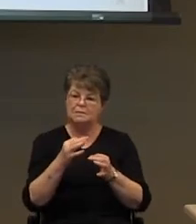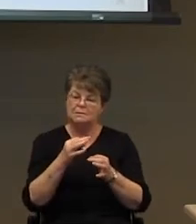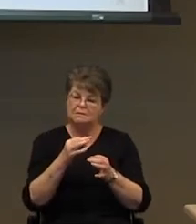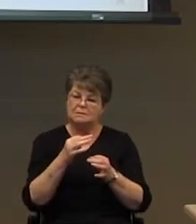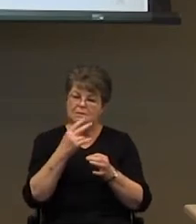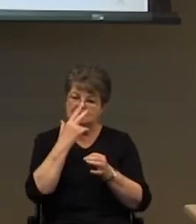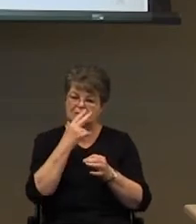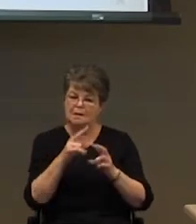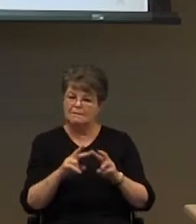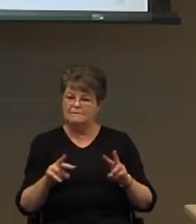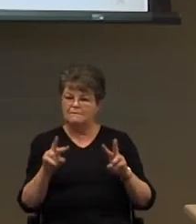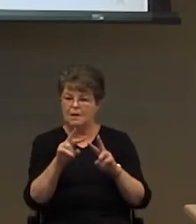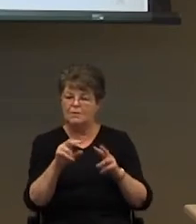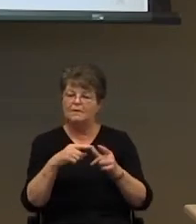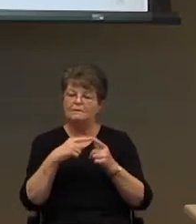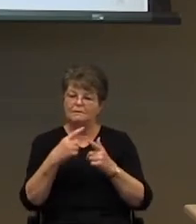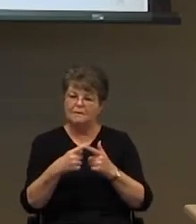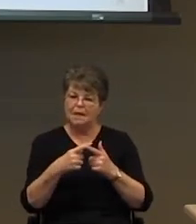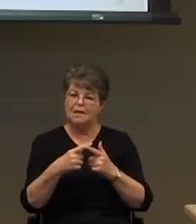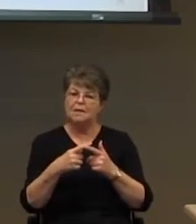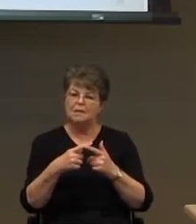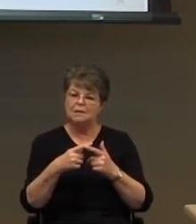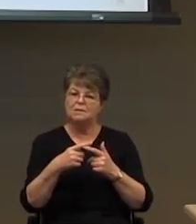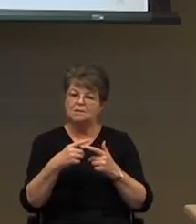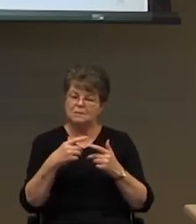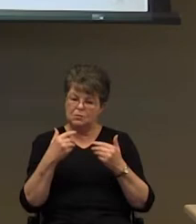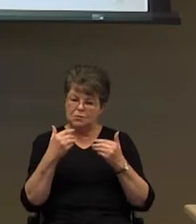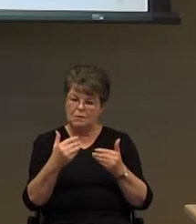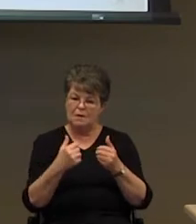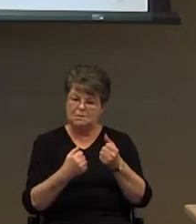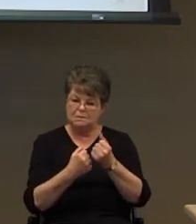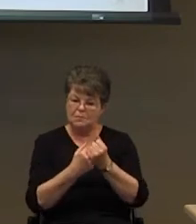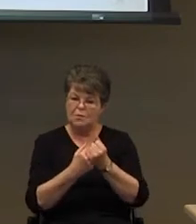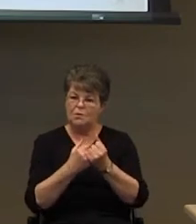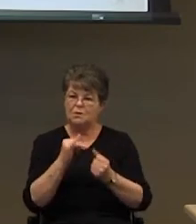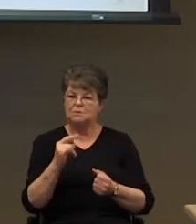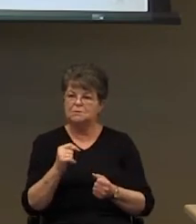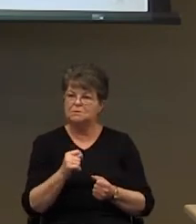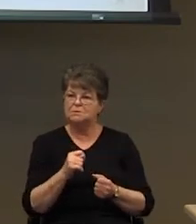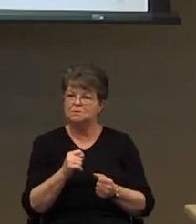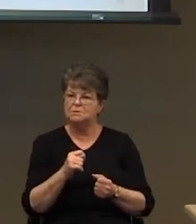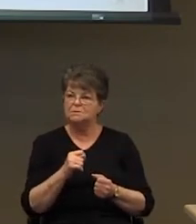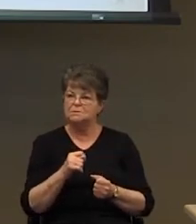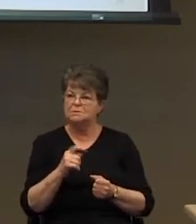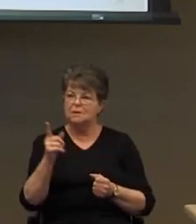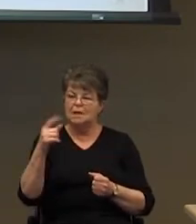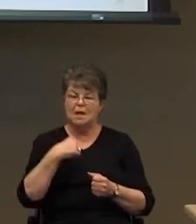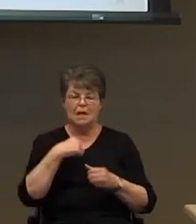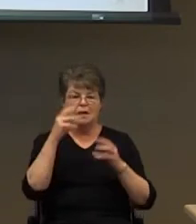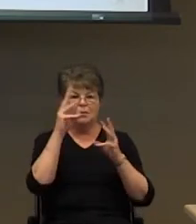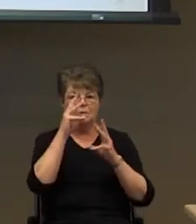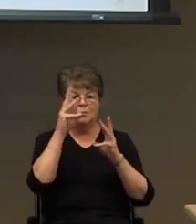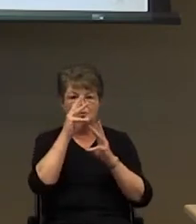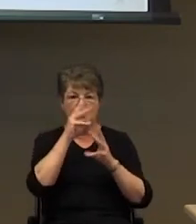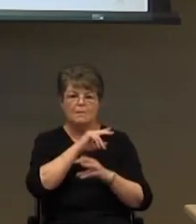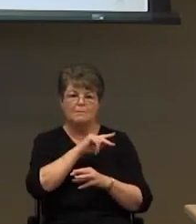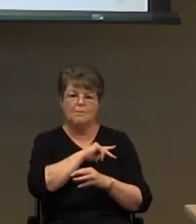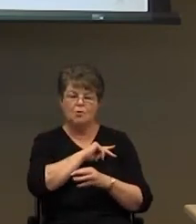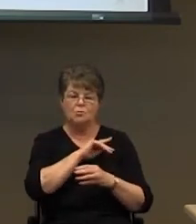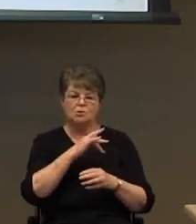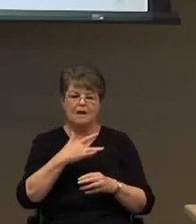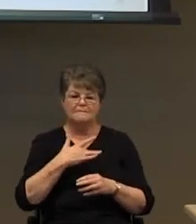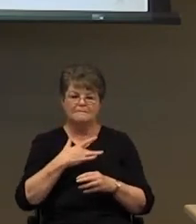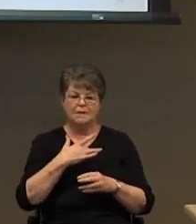value of it, then I would argue let's get behind that and be supportive. Well, I worry about personal feelings